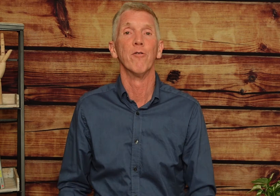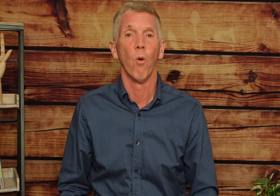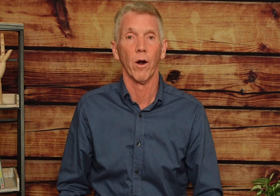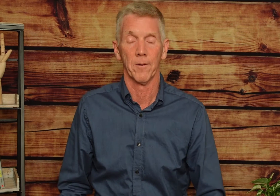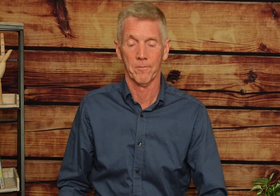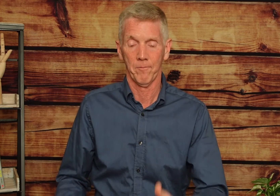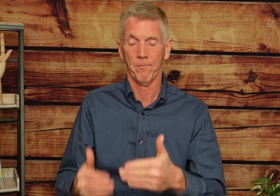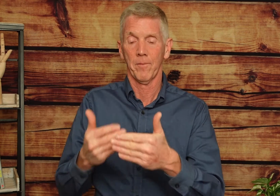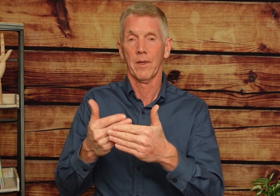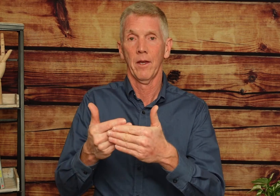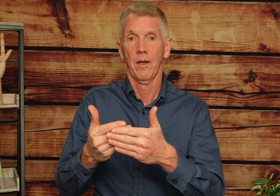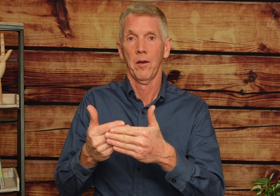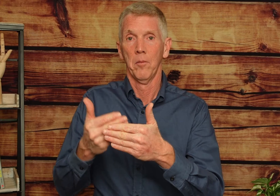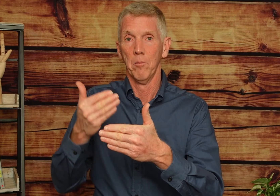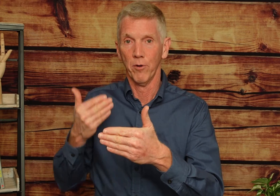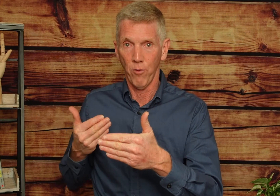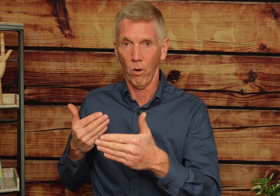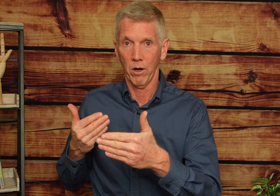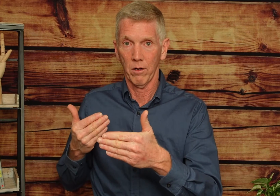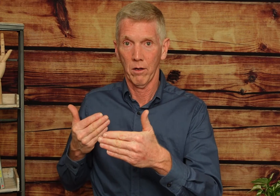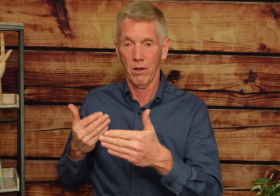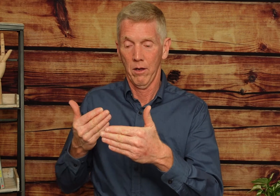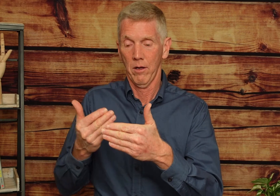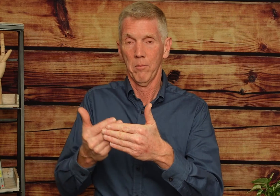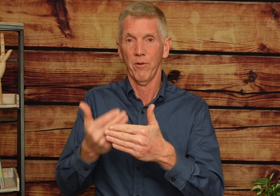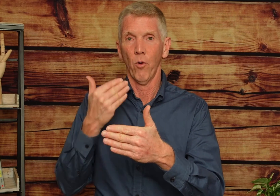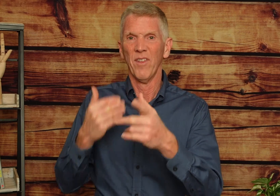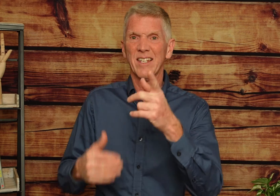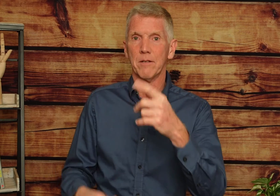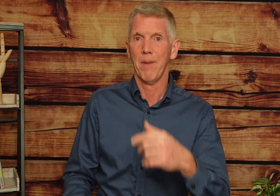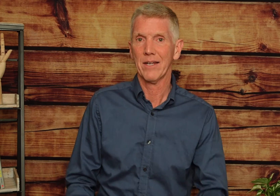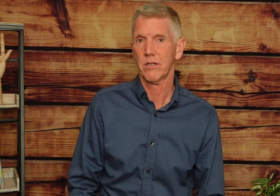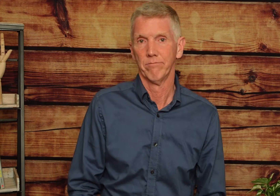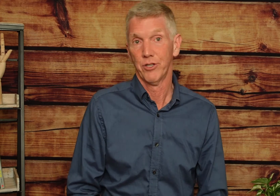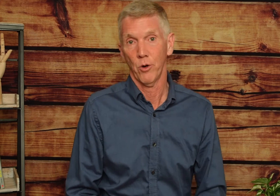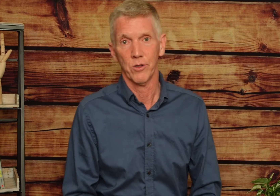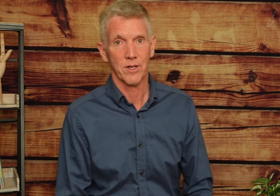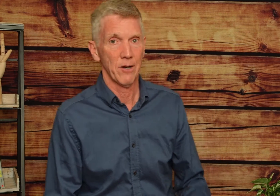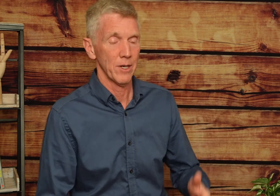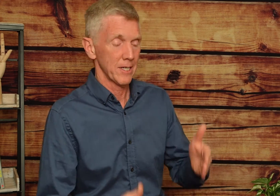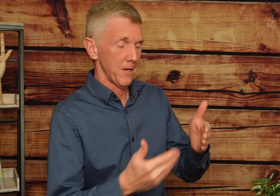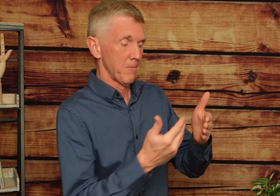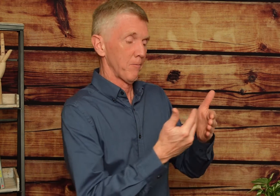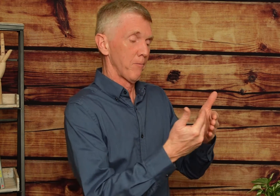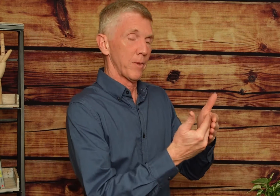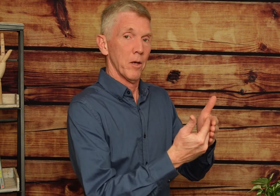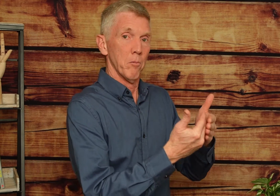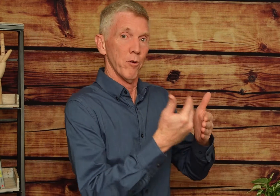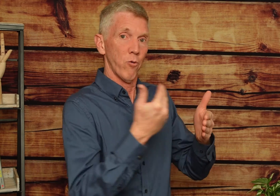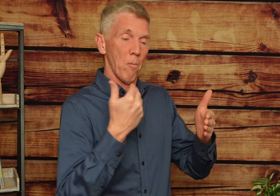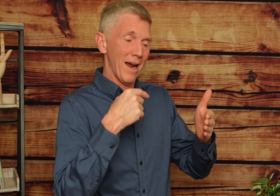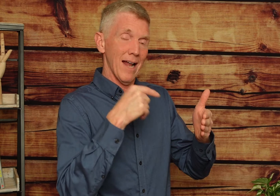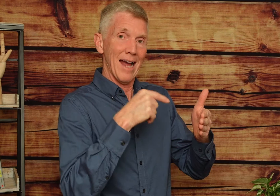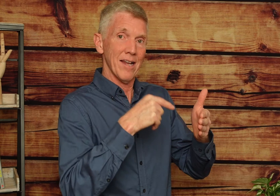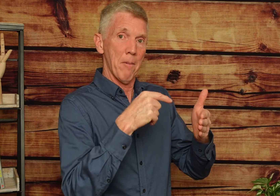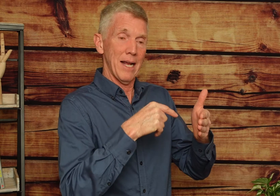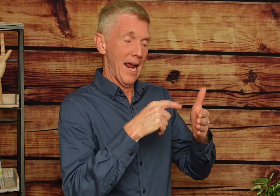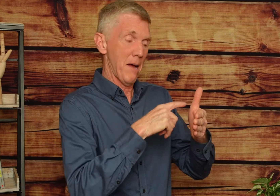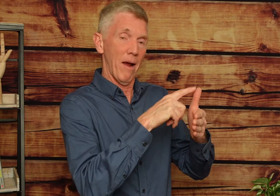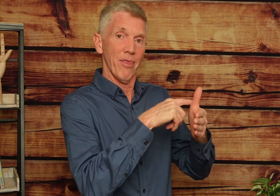before. Before. Before. This is best showing you sideways. Before my non-dominant hand, my thumbs